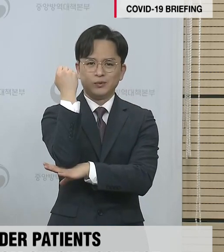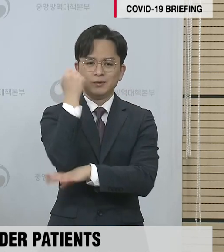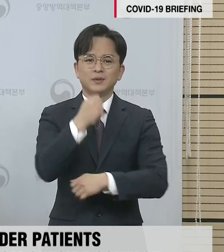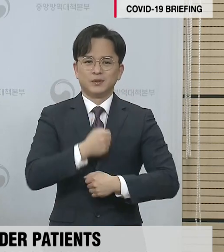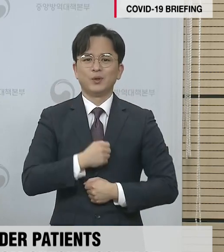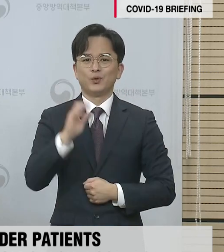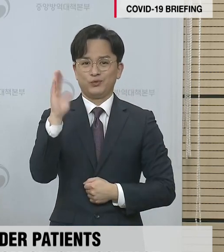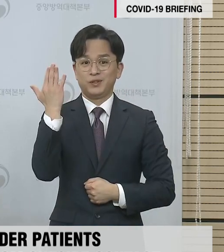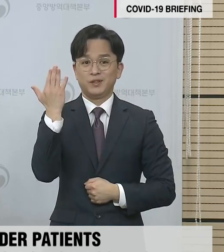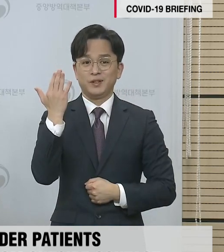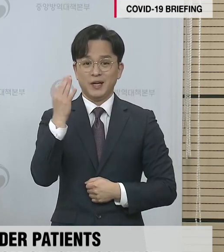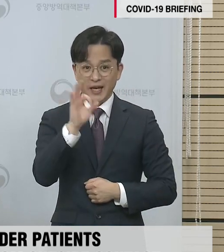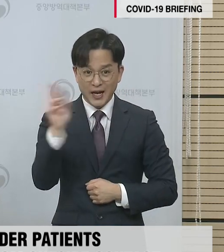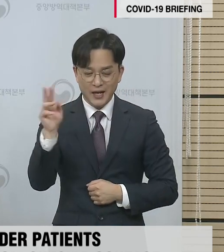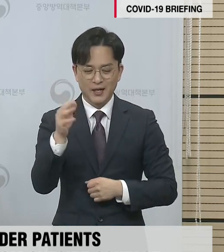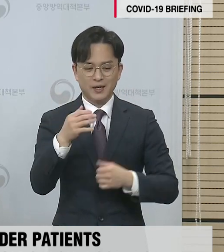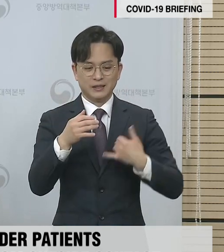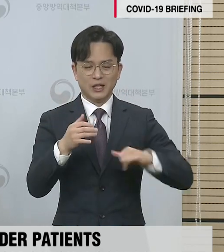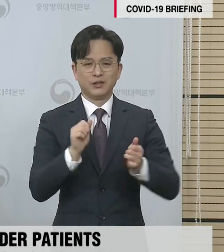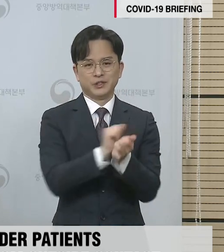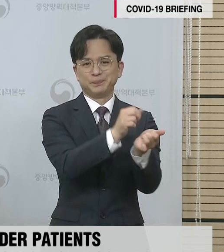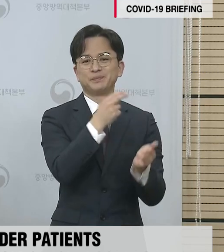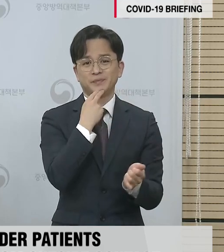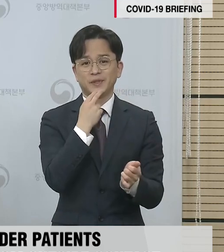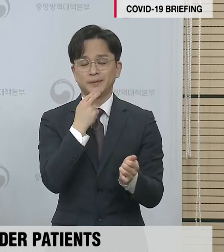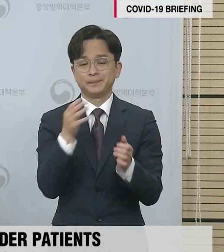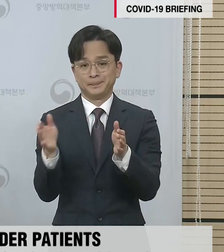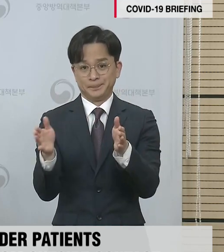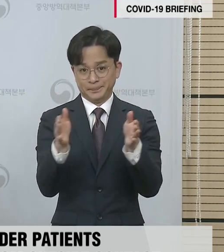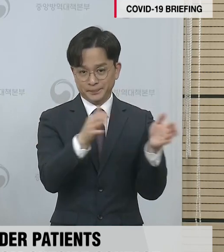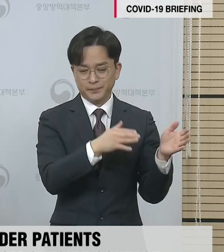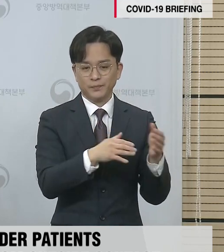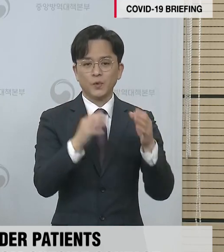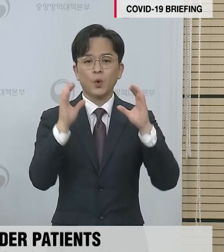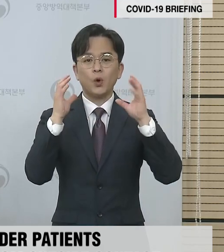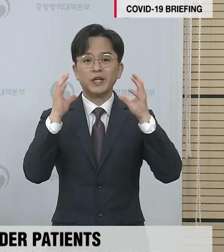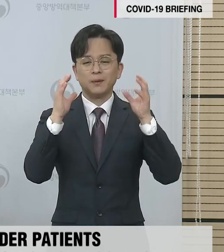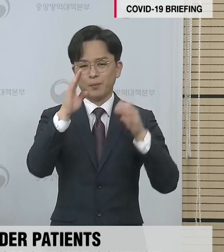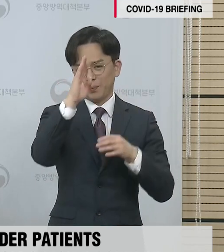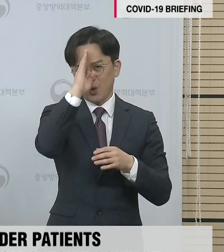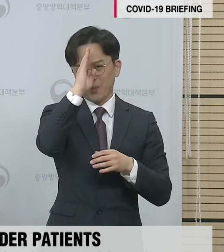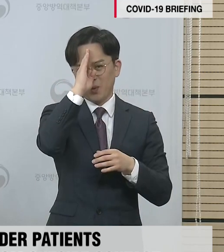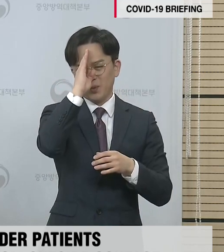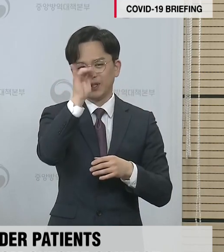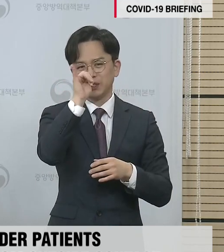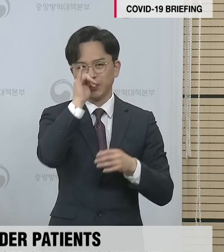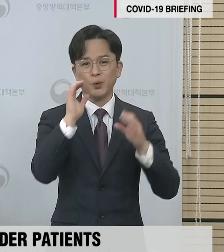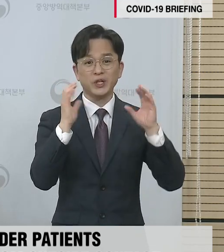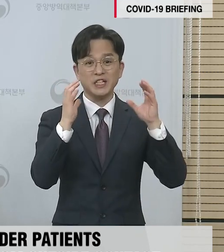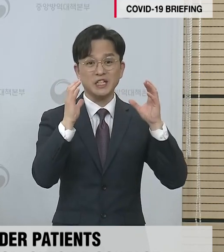and also wash their hands on a regular basis after returning home. However, on the other hand,